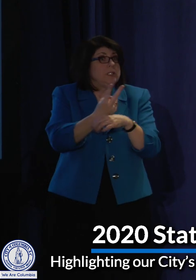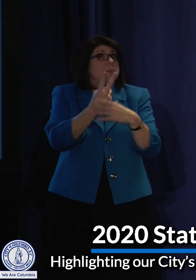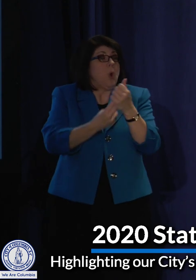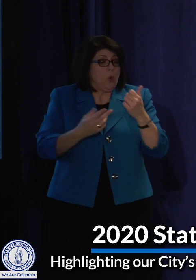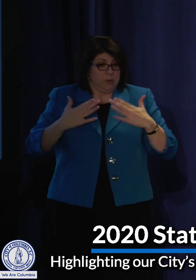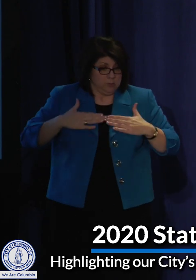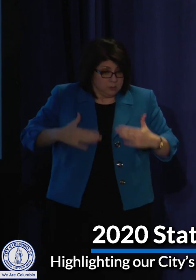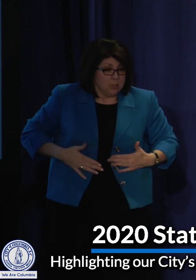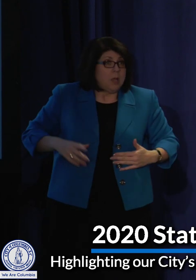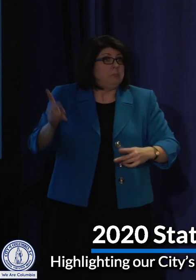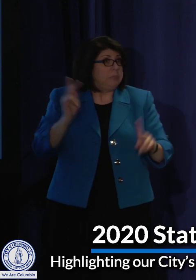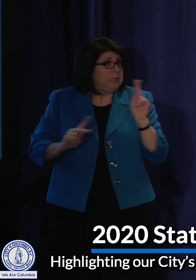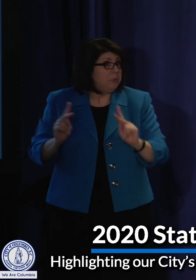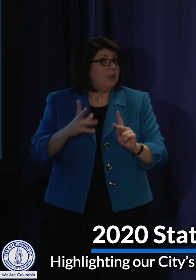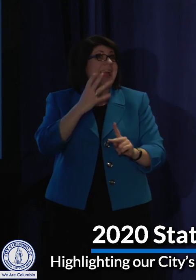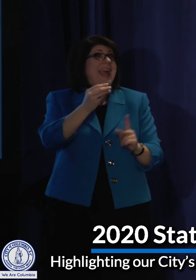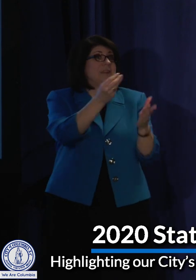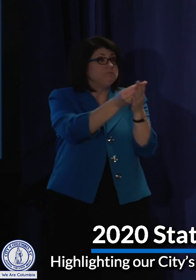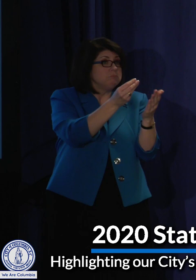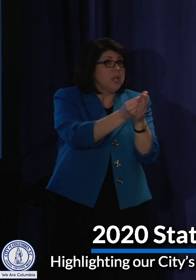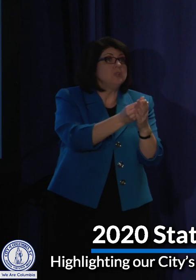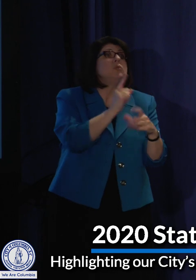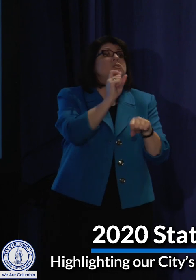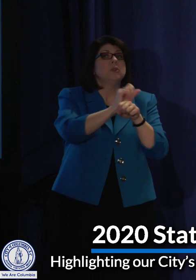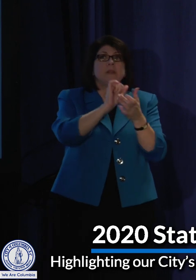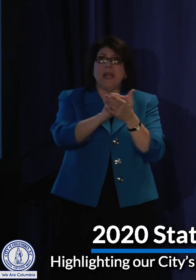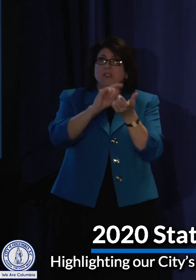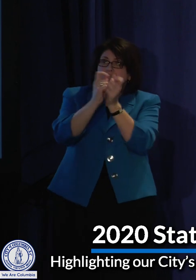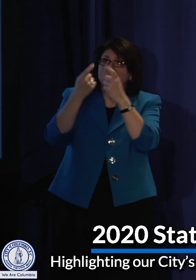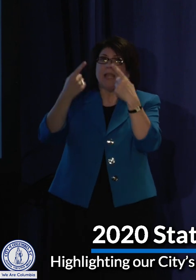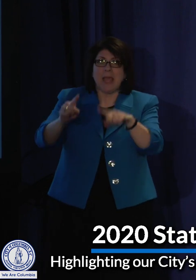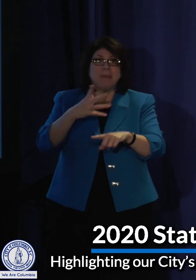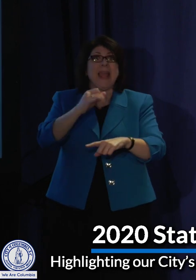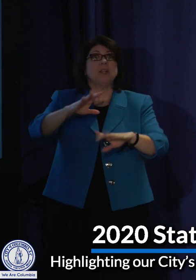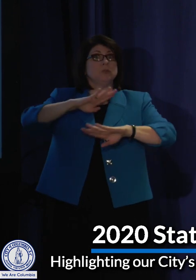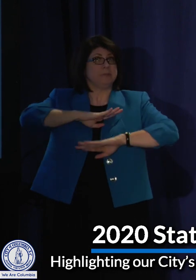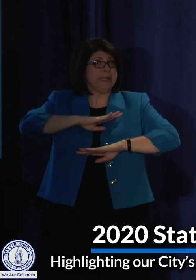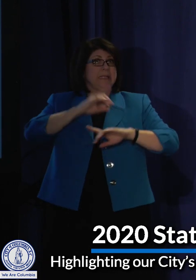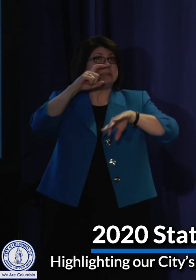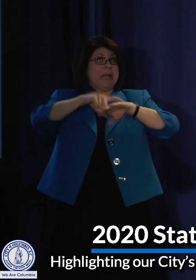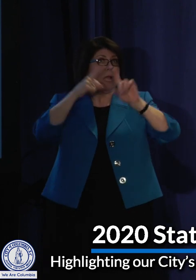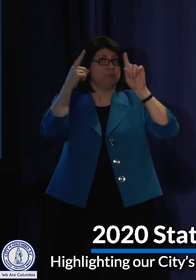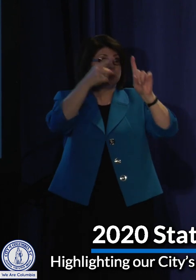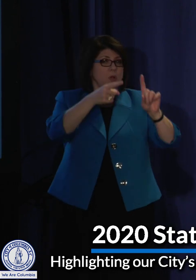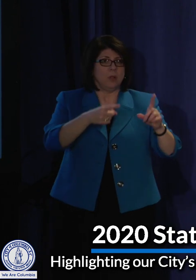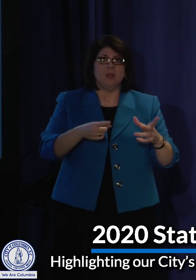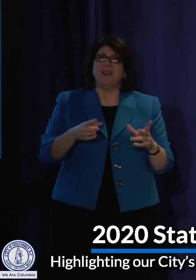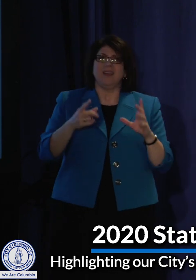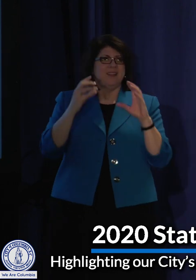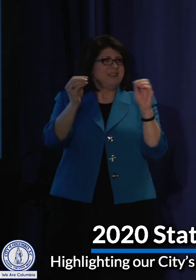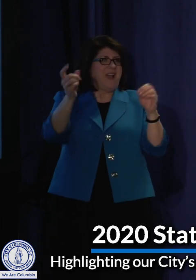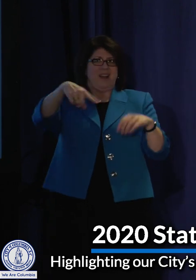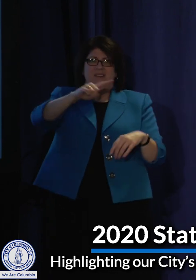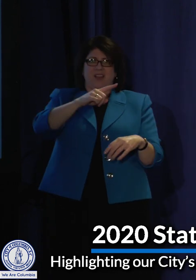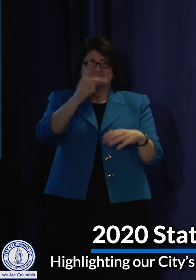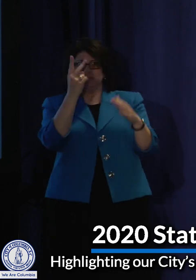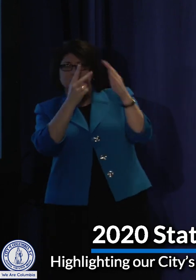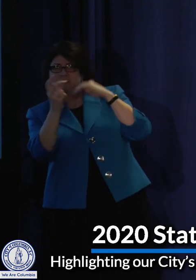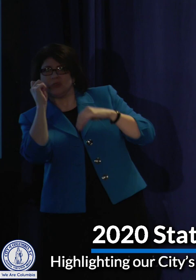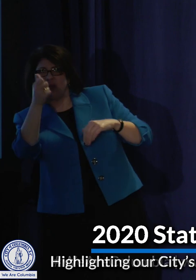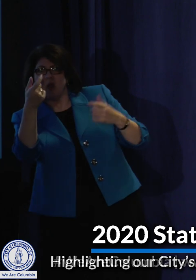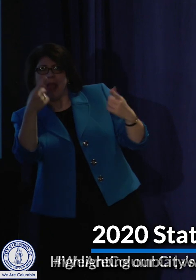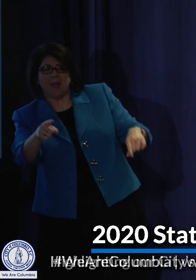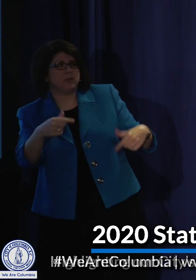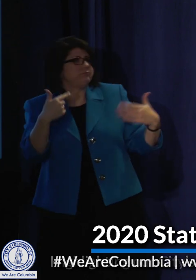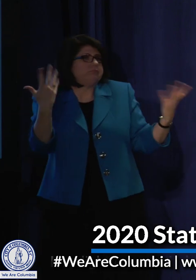are necessary to make sure that changes happen and keep our timelines properly paced? None of us knows what tomorrow holds, but the humbling